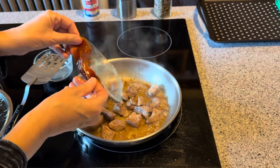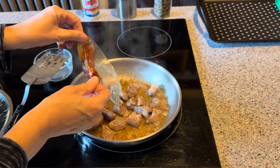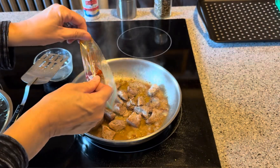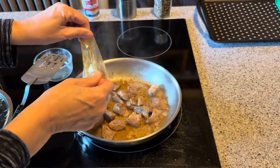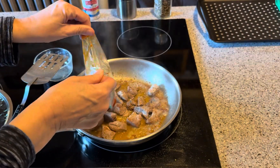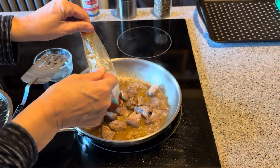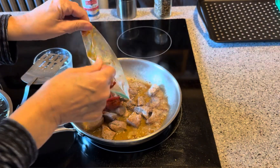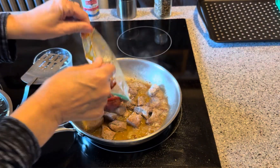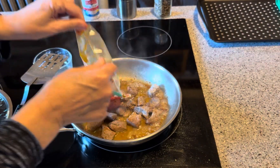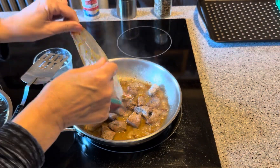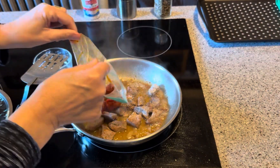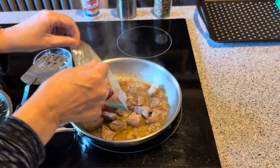limit.